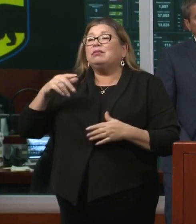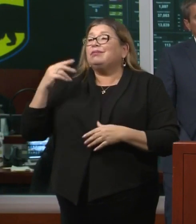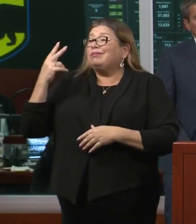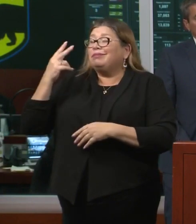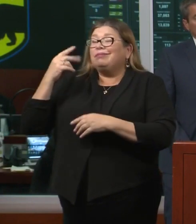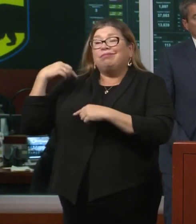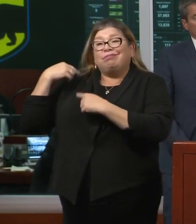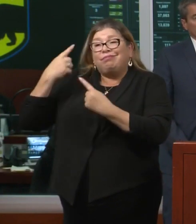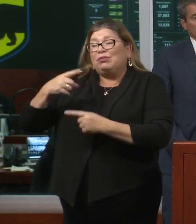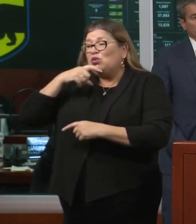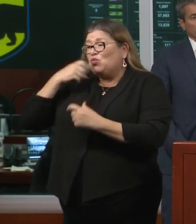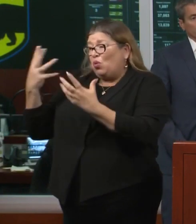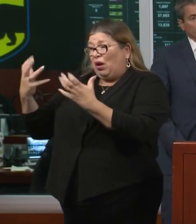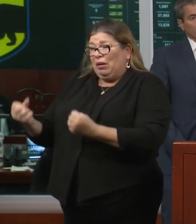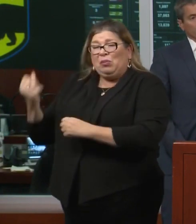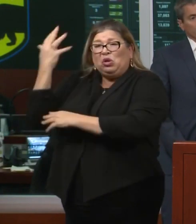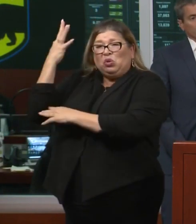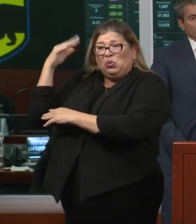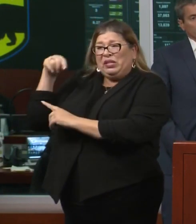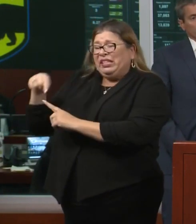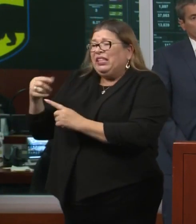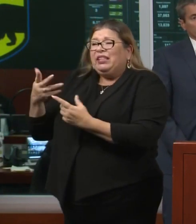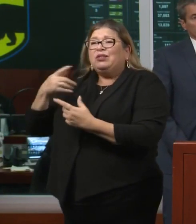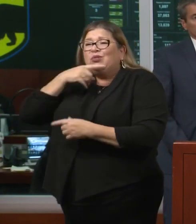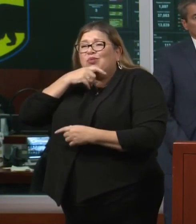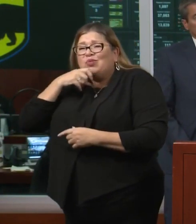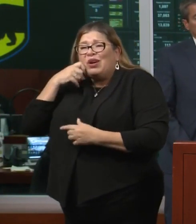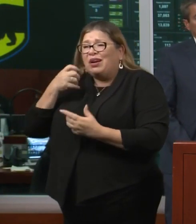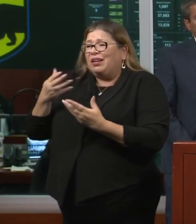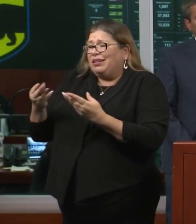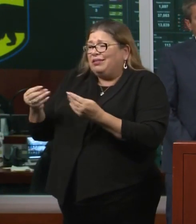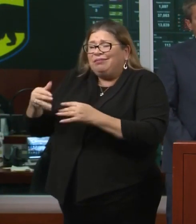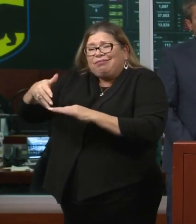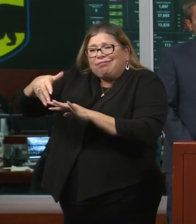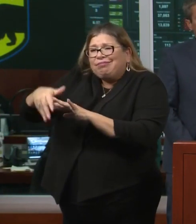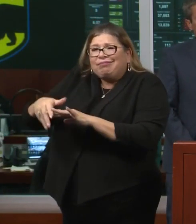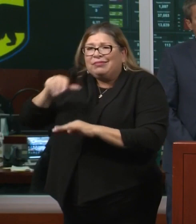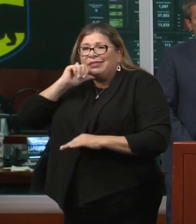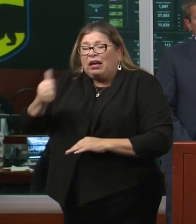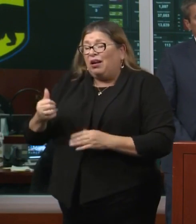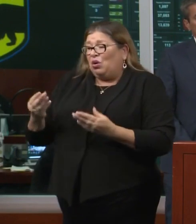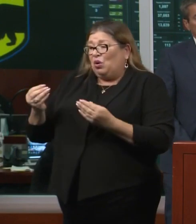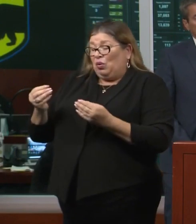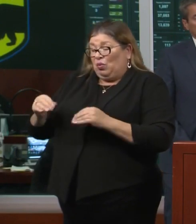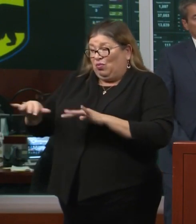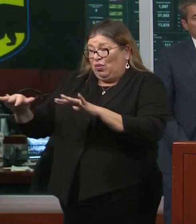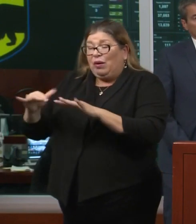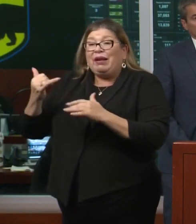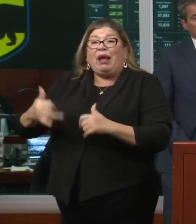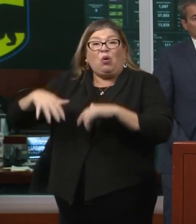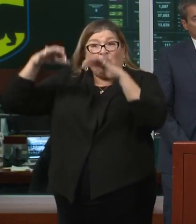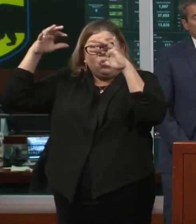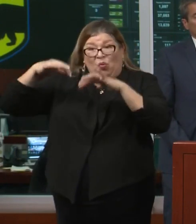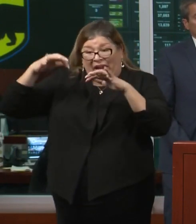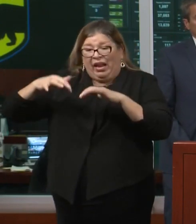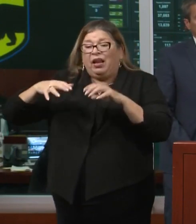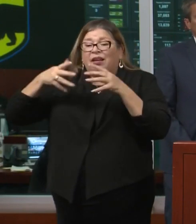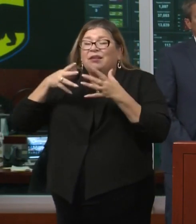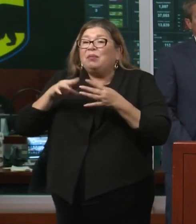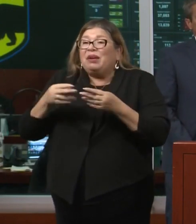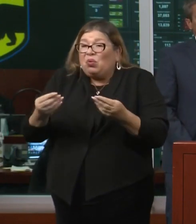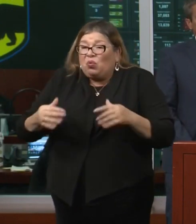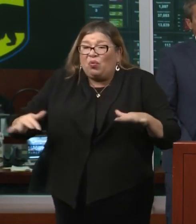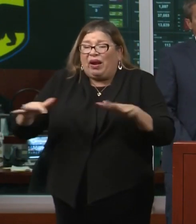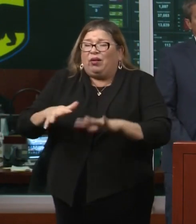of intensive drought. The ground is saturated, and there is significant chance of downed trees that